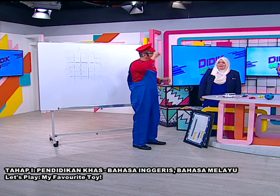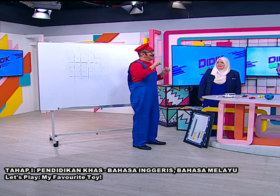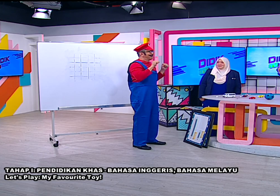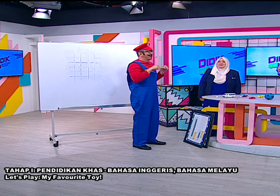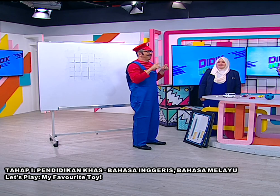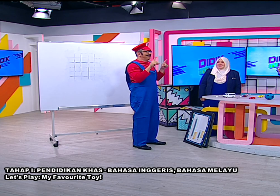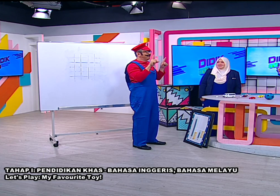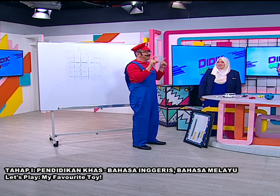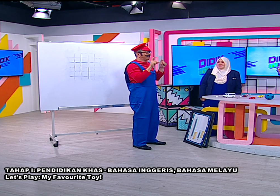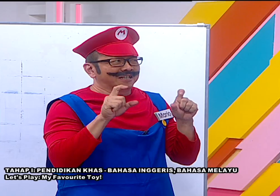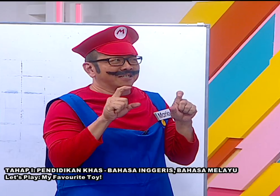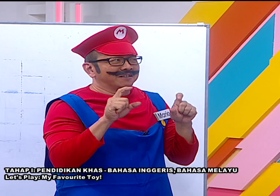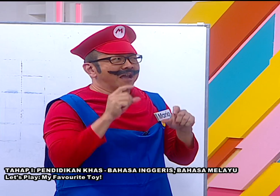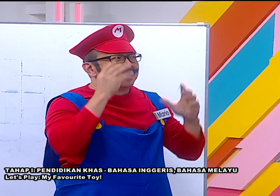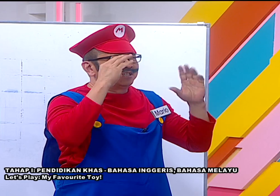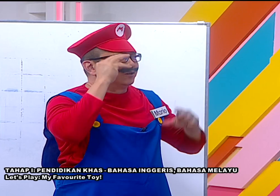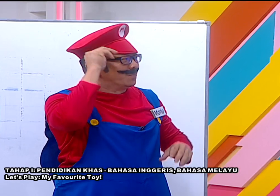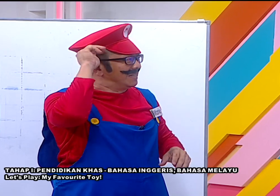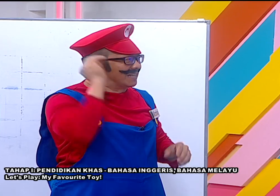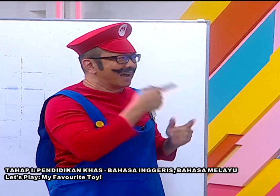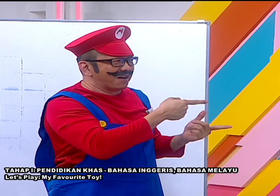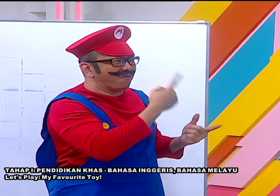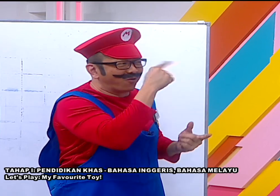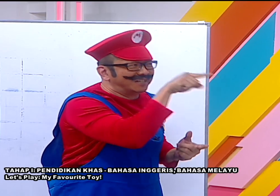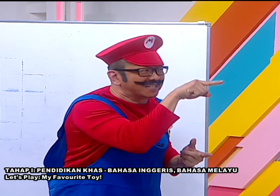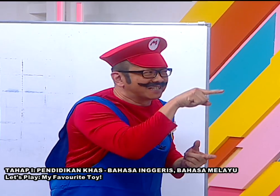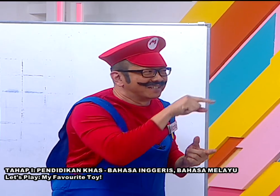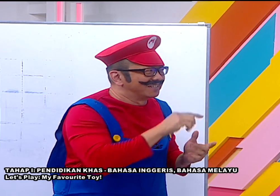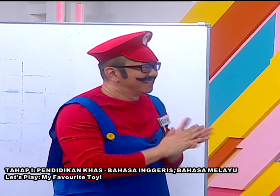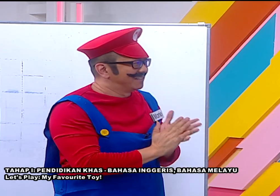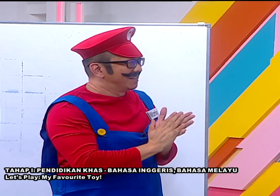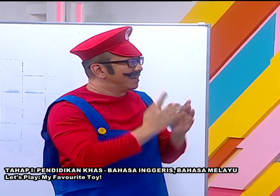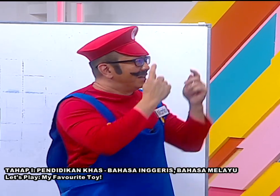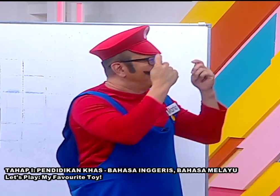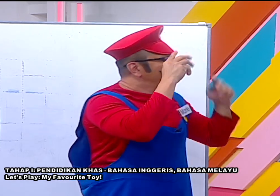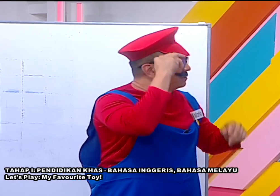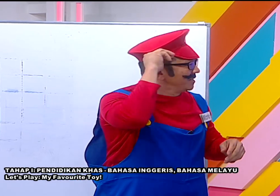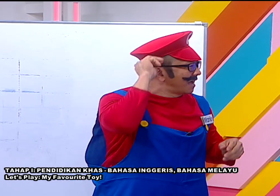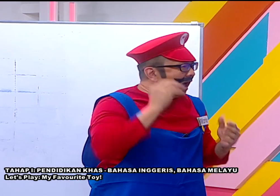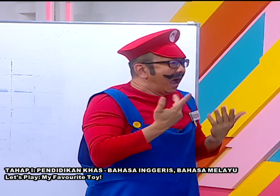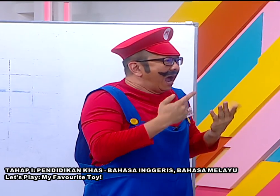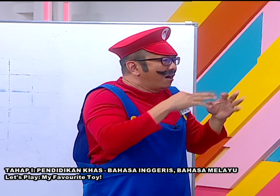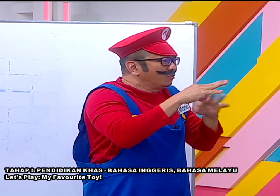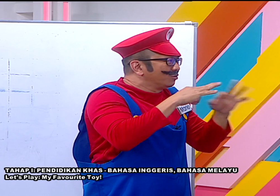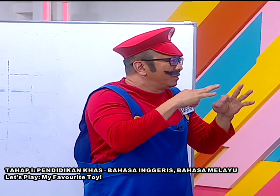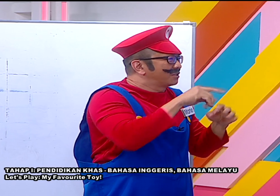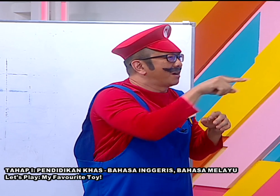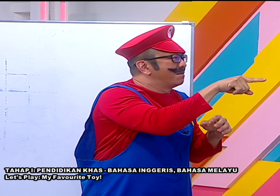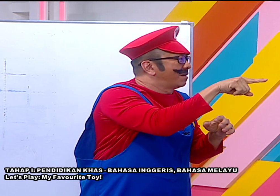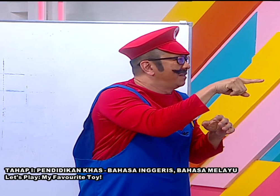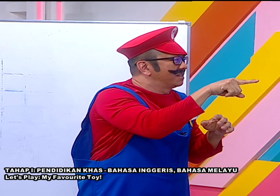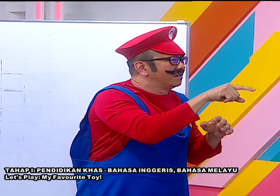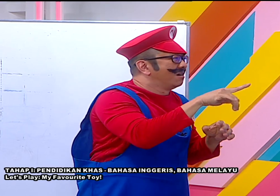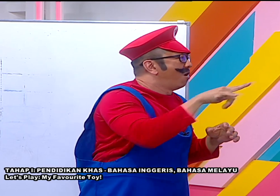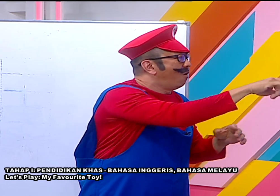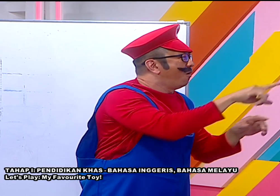Sean, can we test Cikgu Miza for this? Okay. Teacher Miza, how to describe